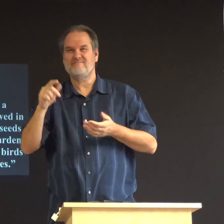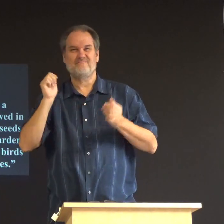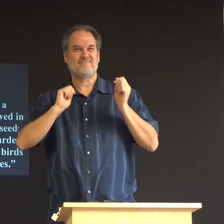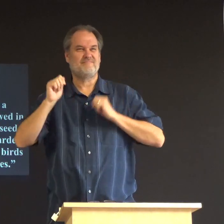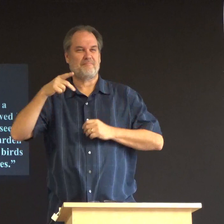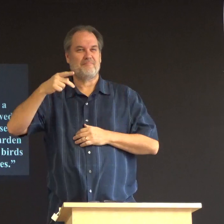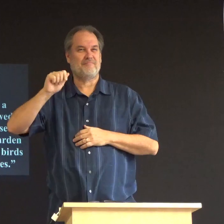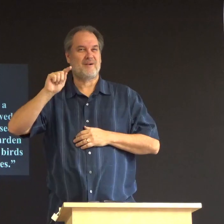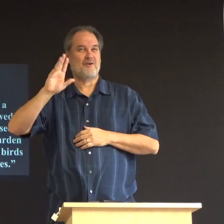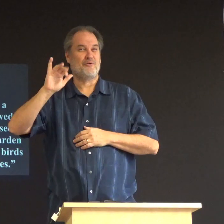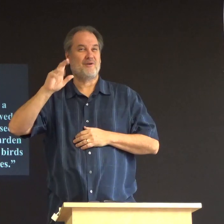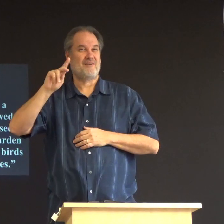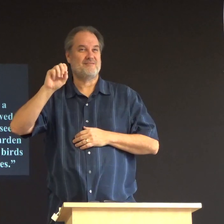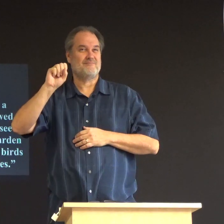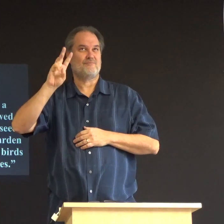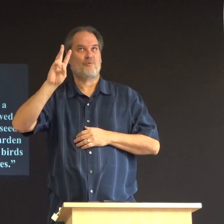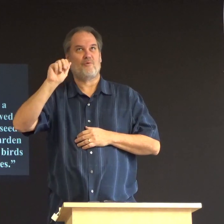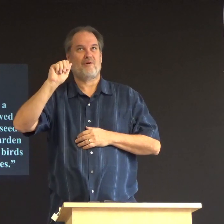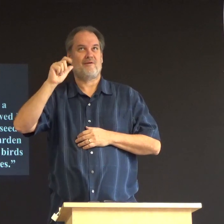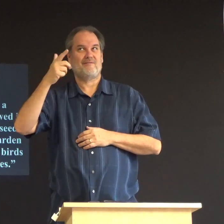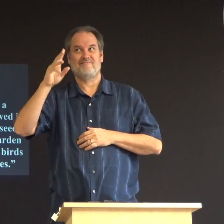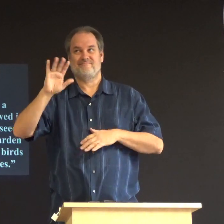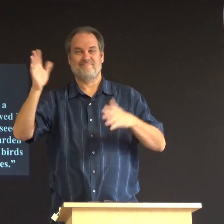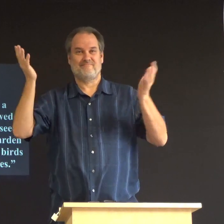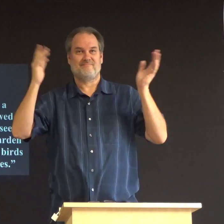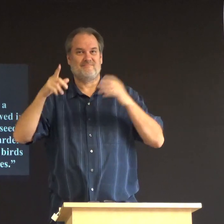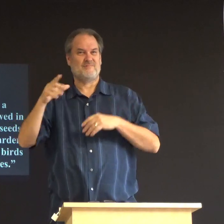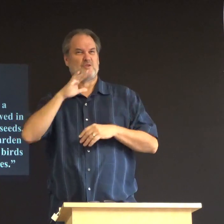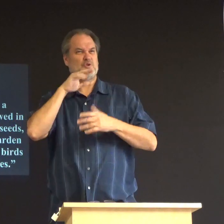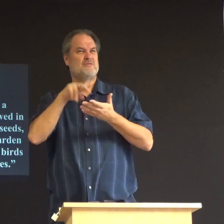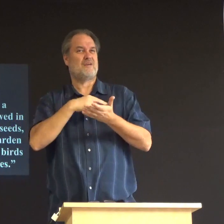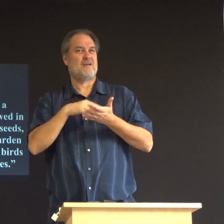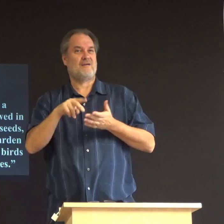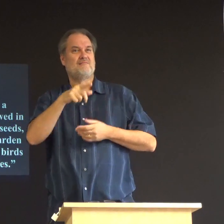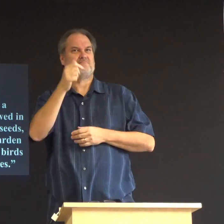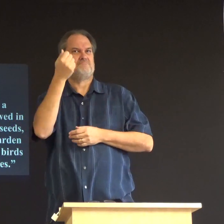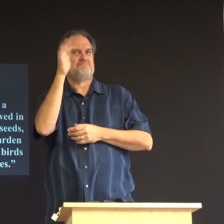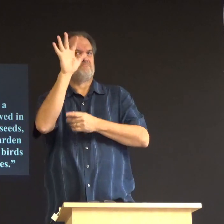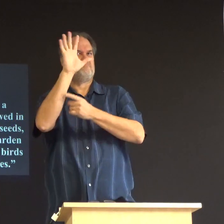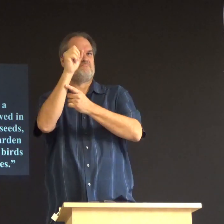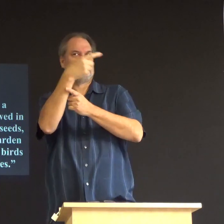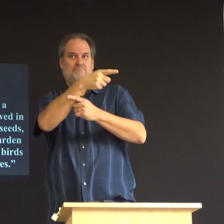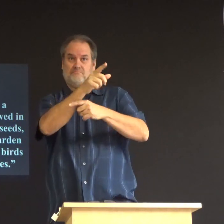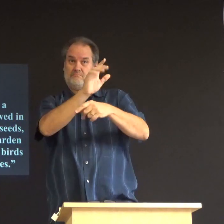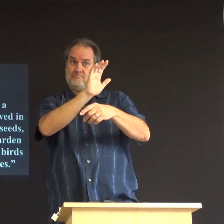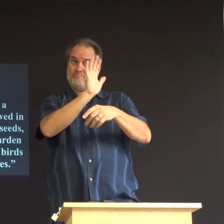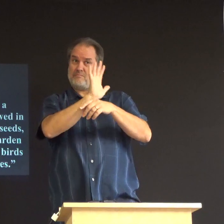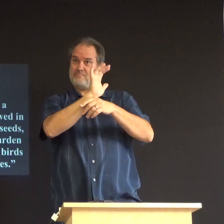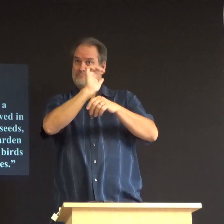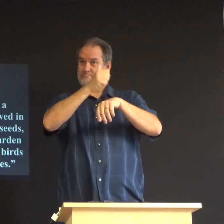Dancing? You know, Patrick Swayze or whatever, Dirty Dancing, made in 1950s.